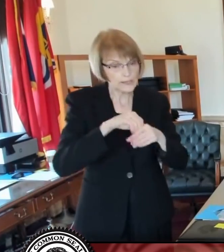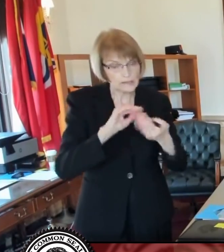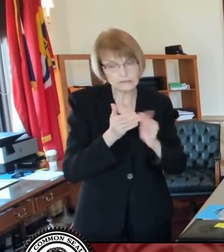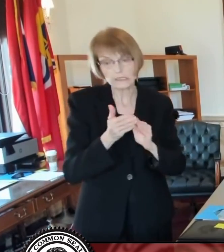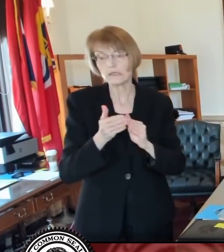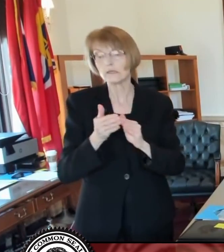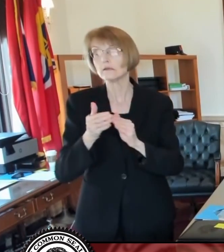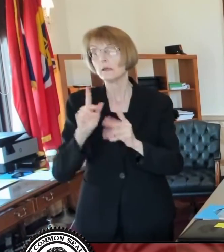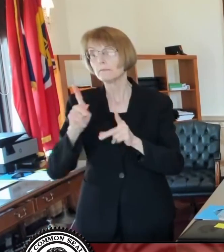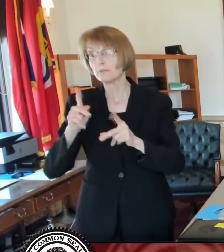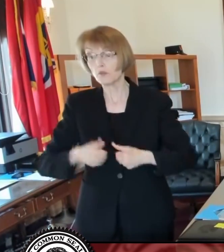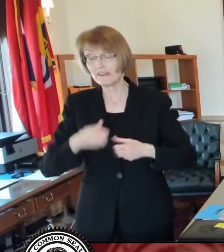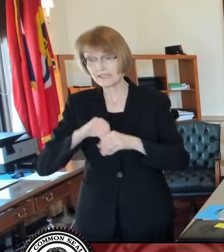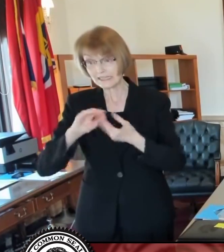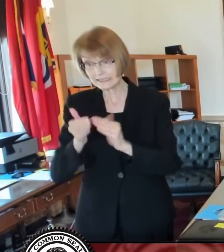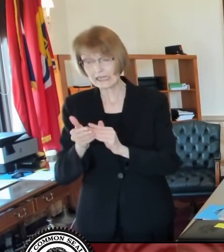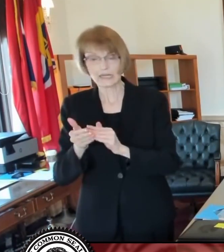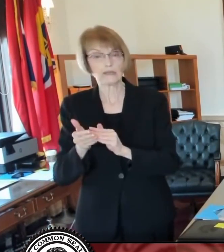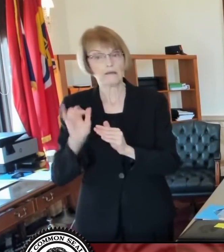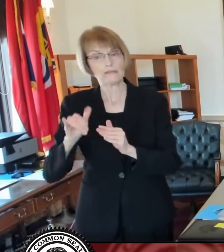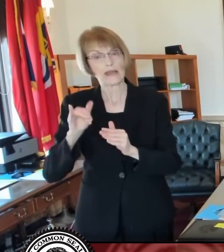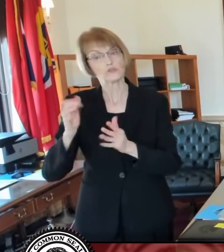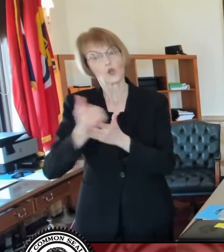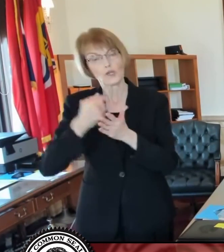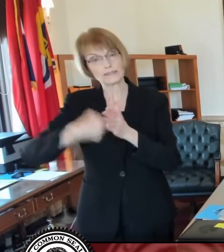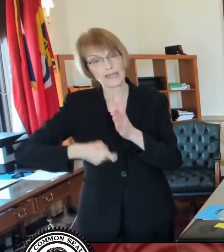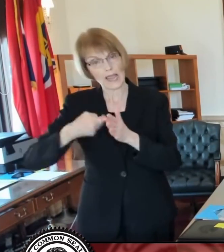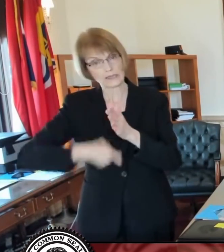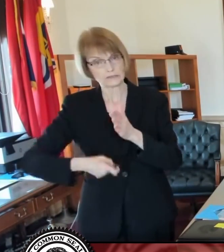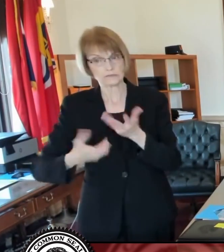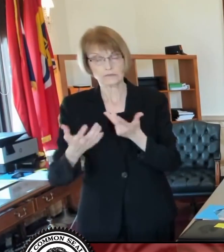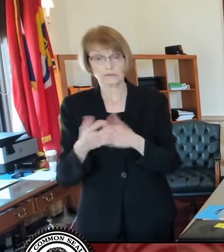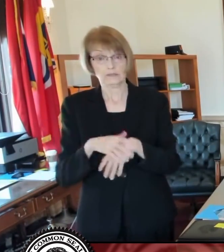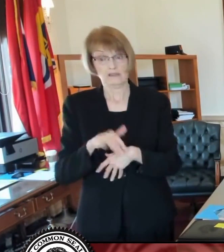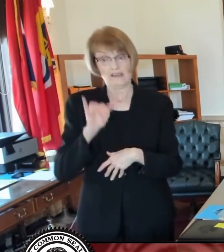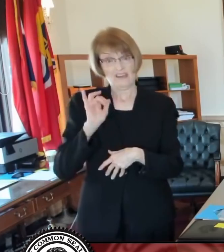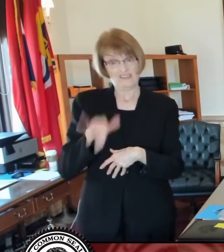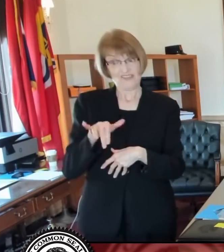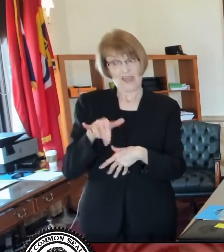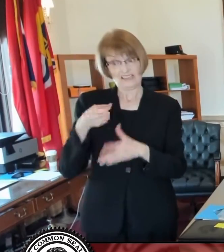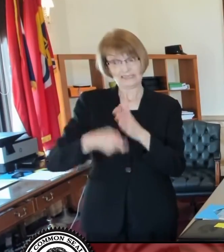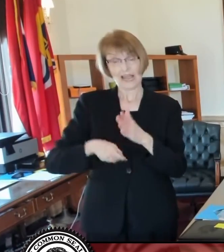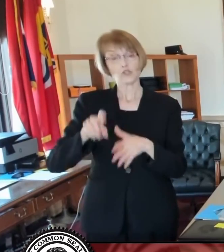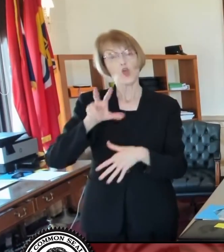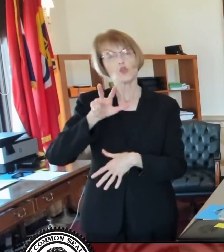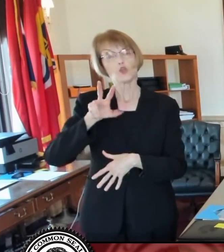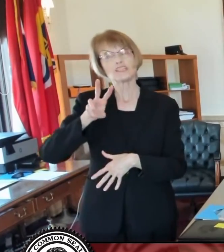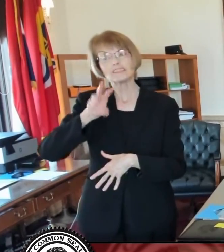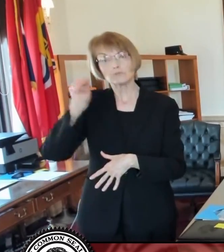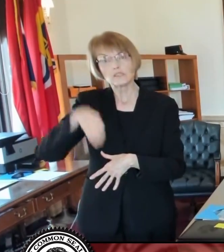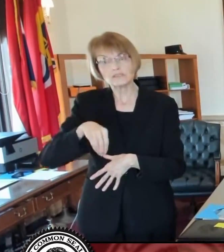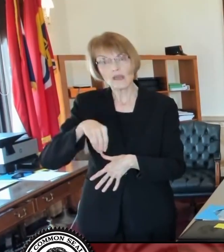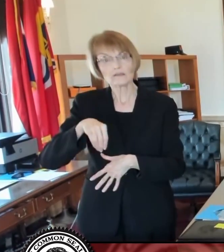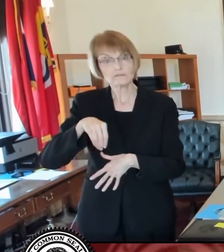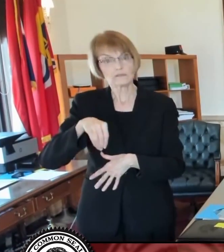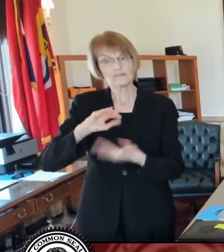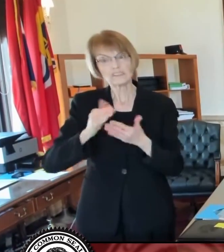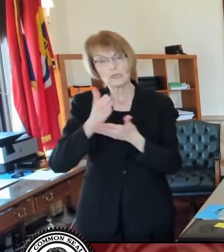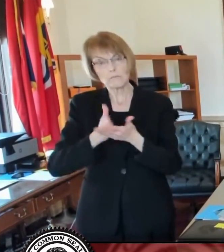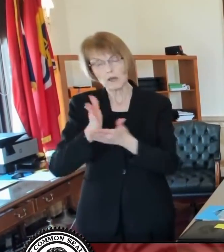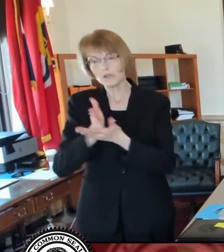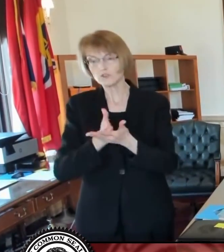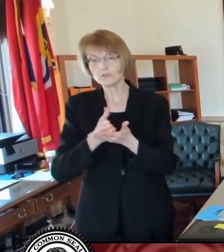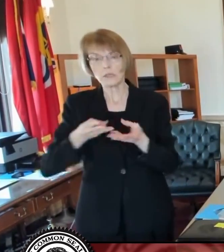And it is about 36% of the city's budget. So it pays for police, it pays for fire, it pays